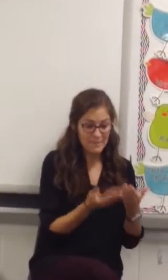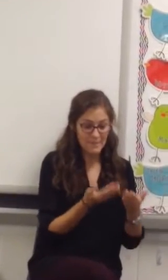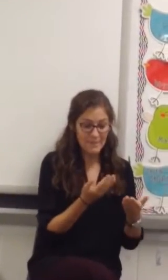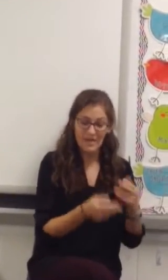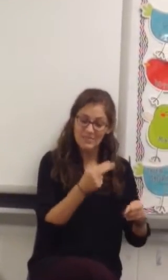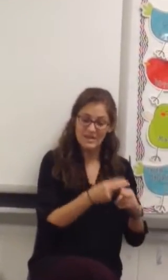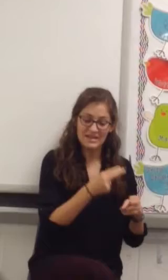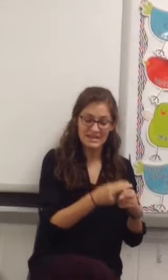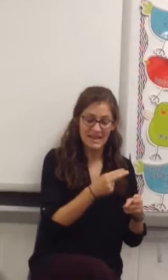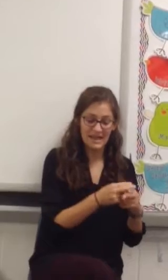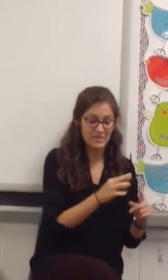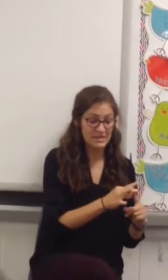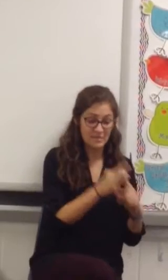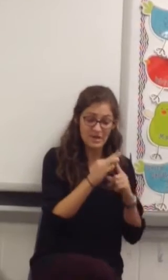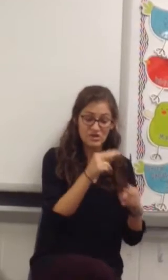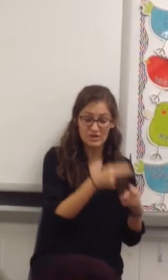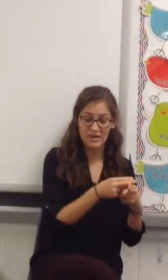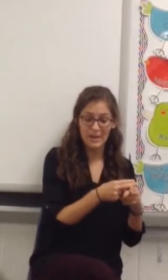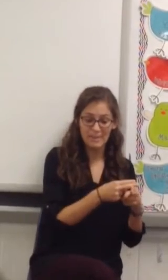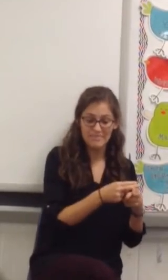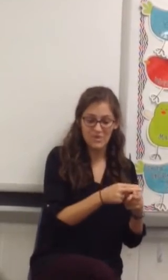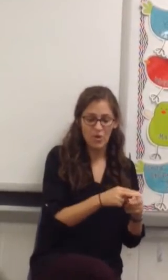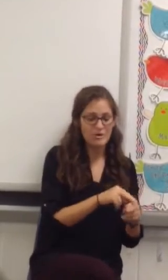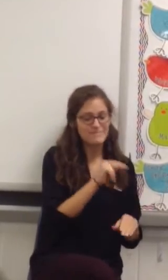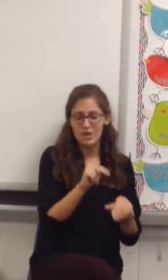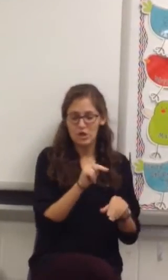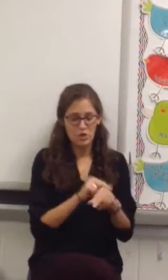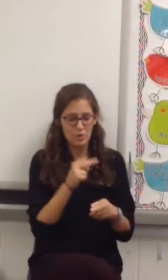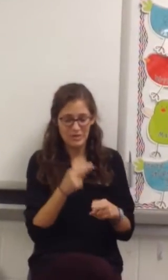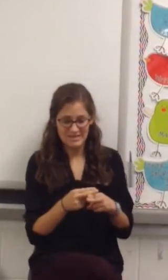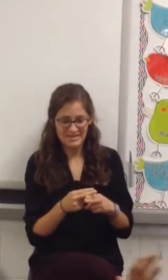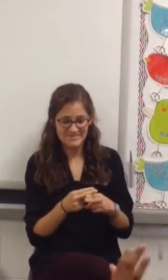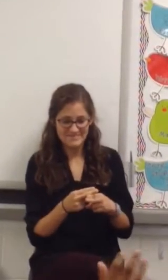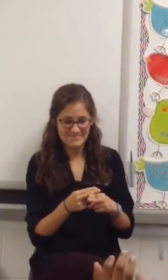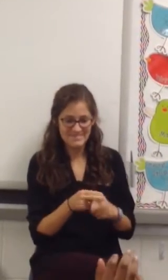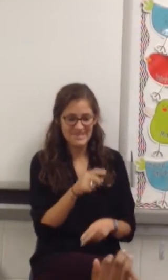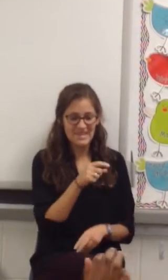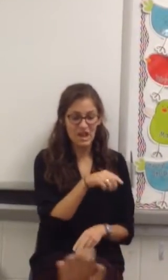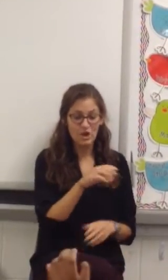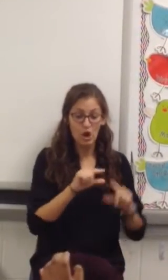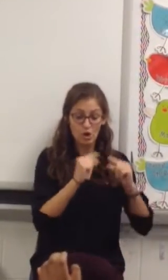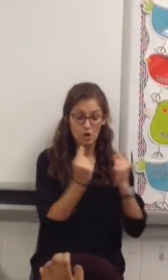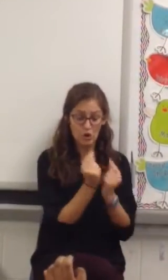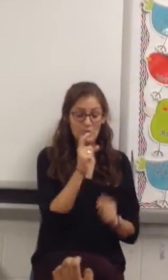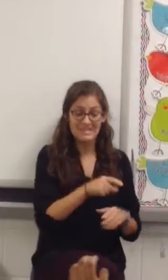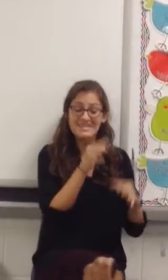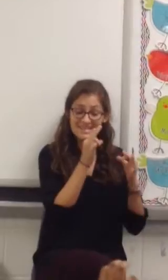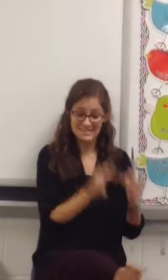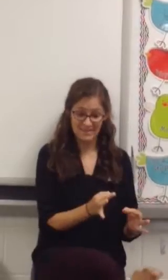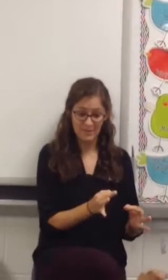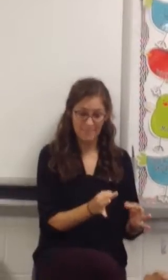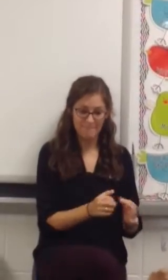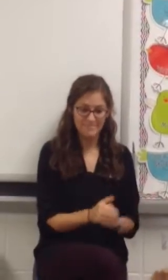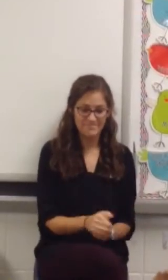give it a name? Which way are we going to do that? But some things don't need a proper noun. Some things don't